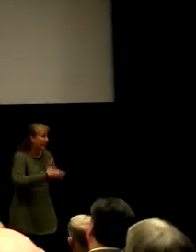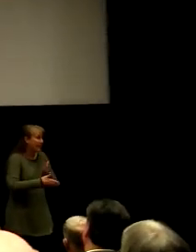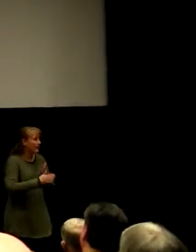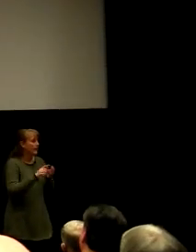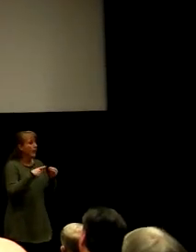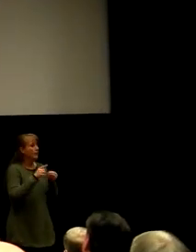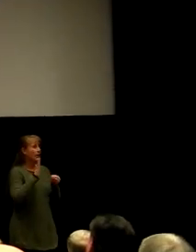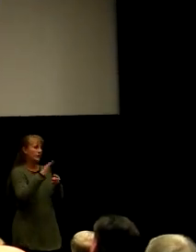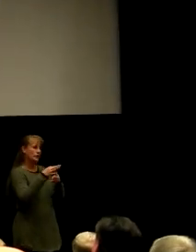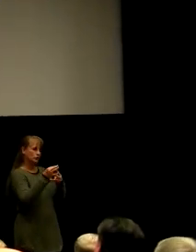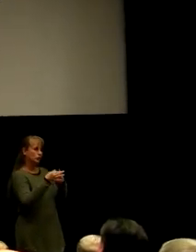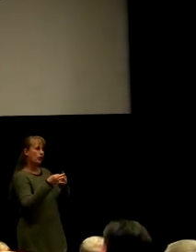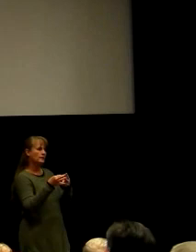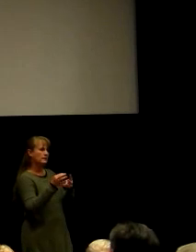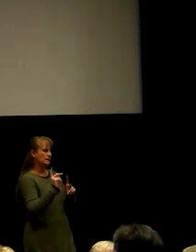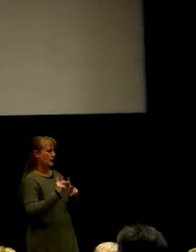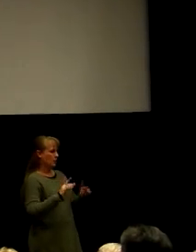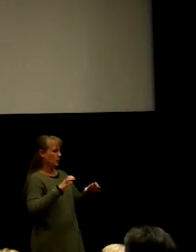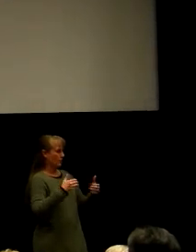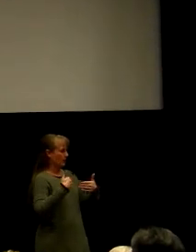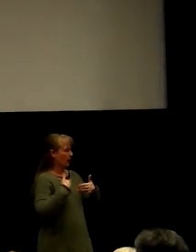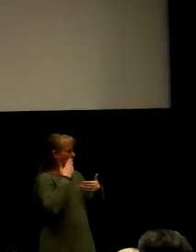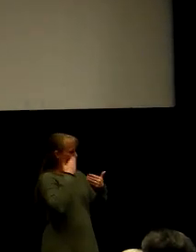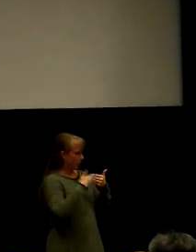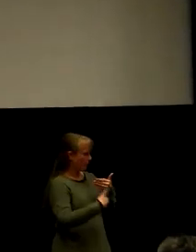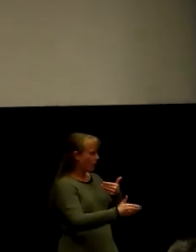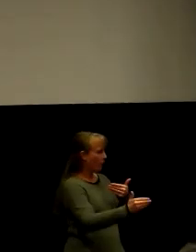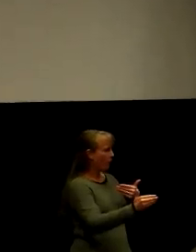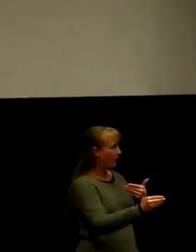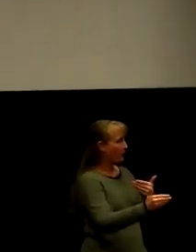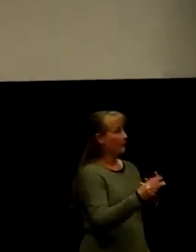the choices that humanity has going forward.